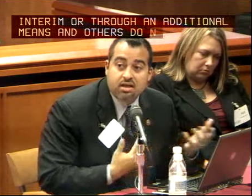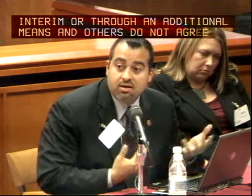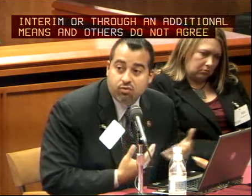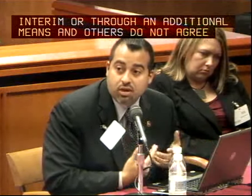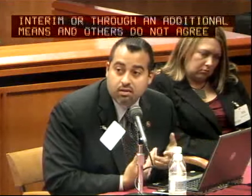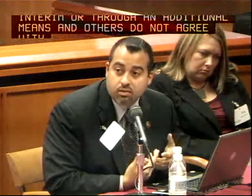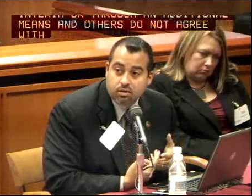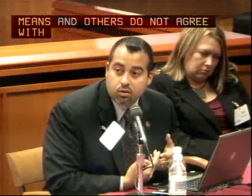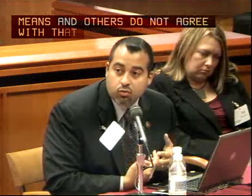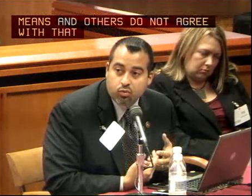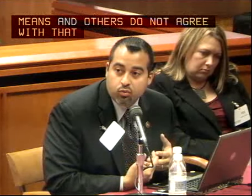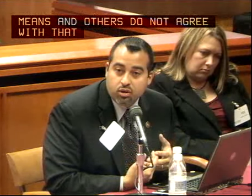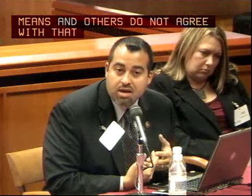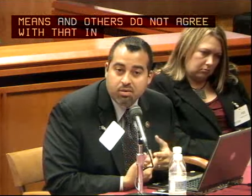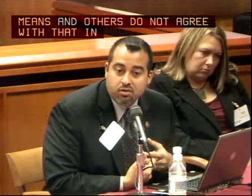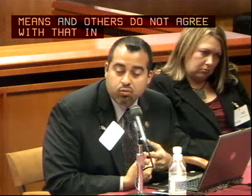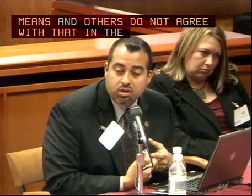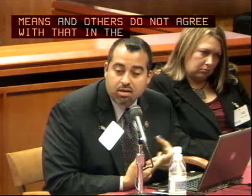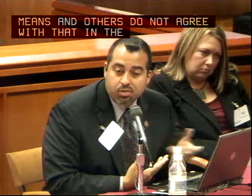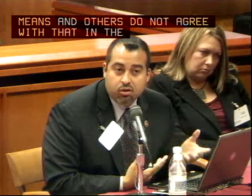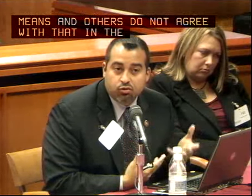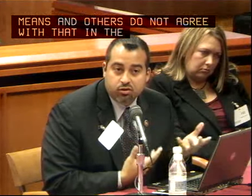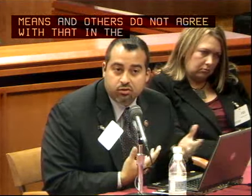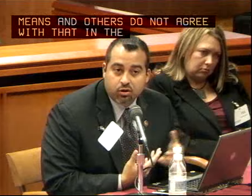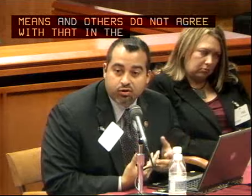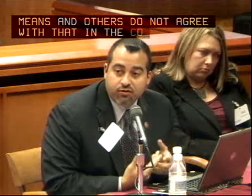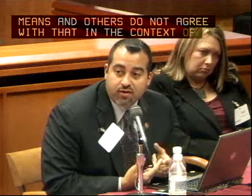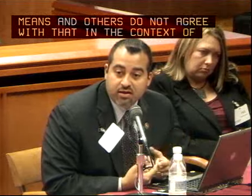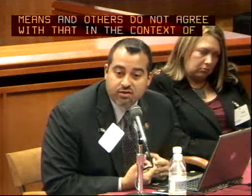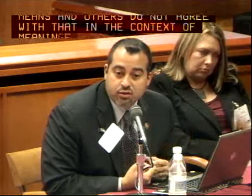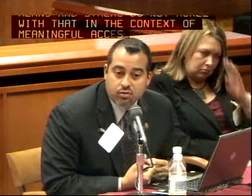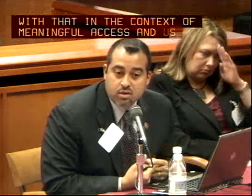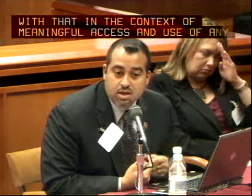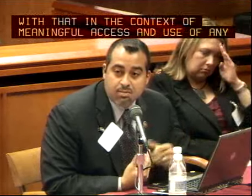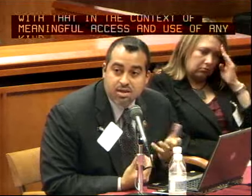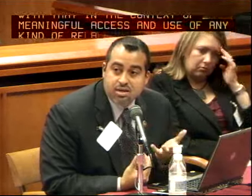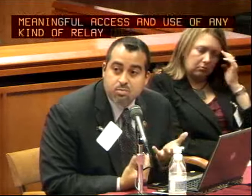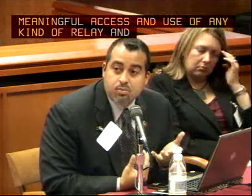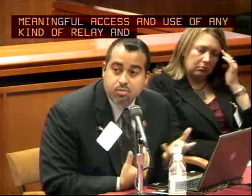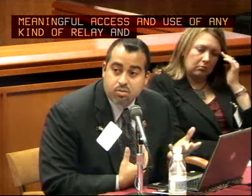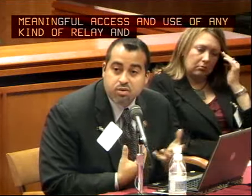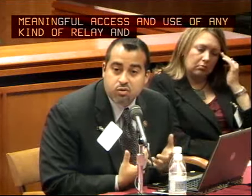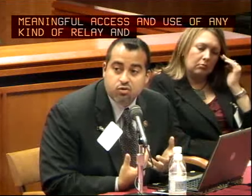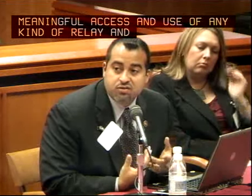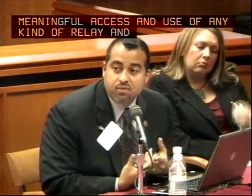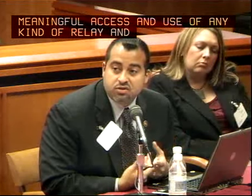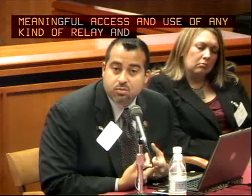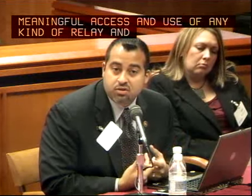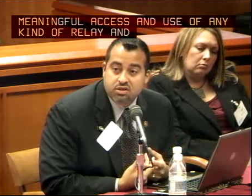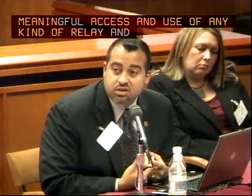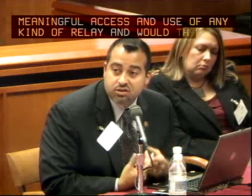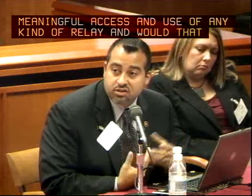kind of relay would not meet or suffice. So I'm glad it came up here, but I mean those have been some of the discussions that